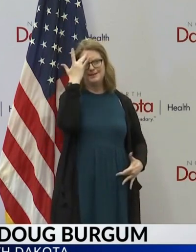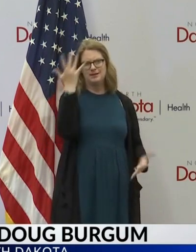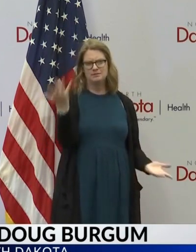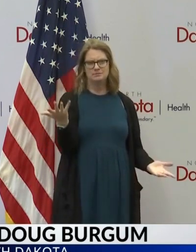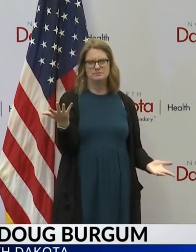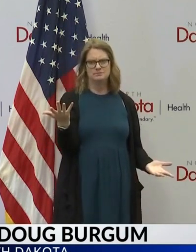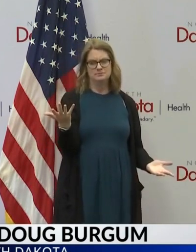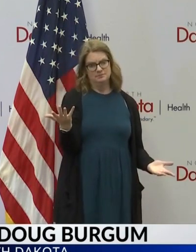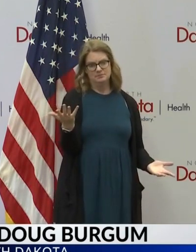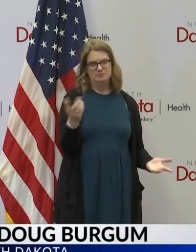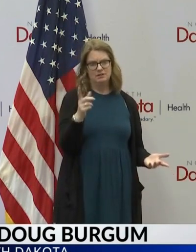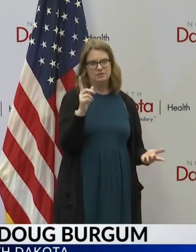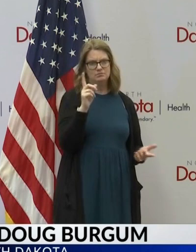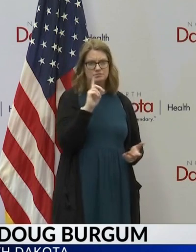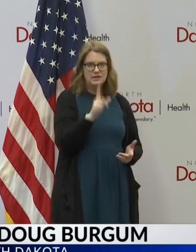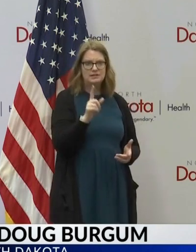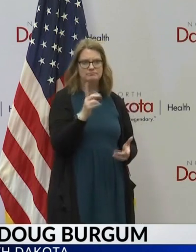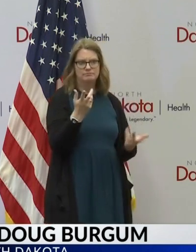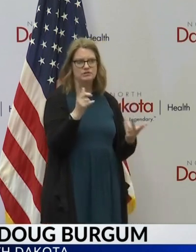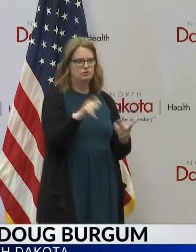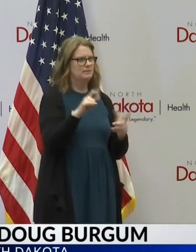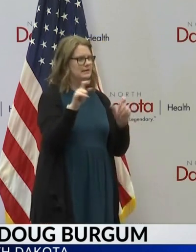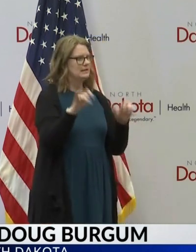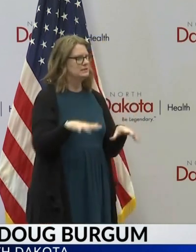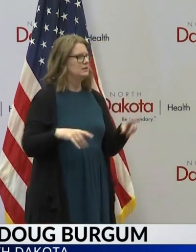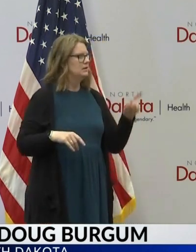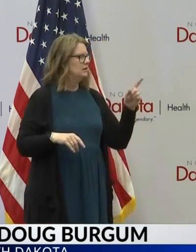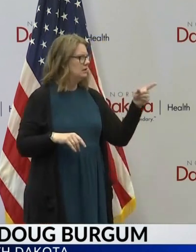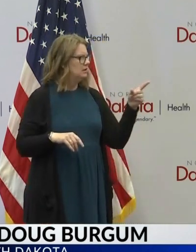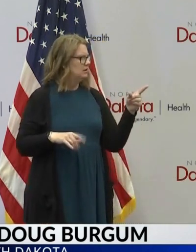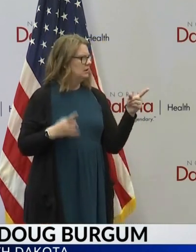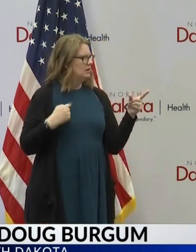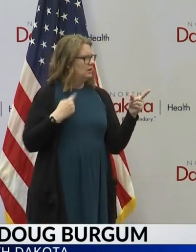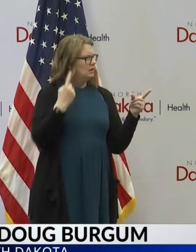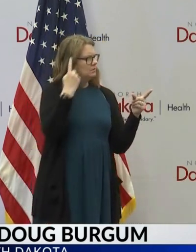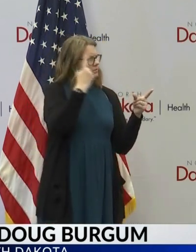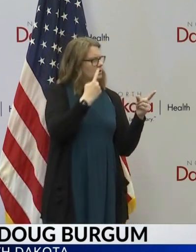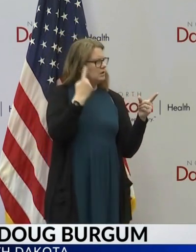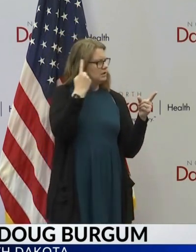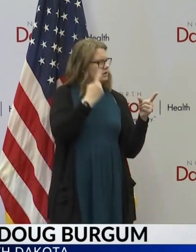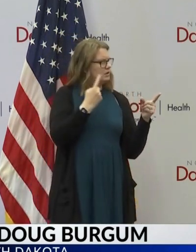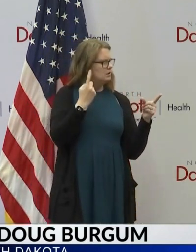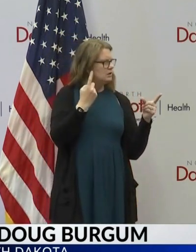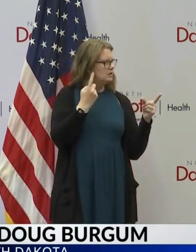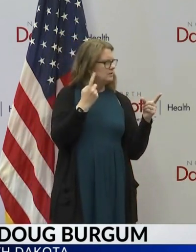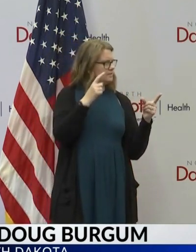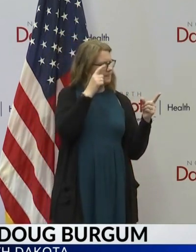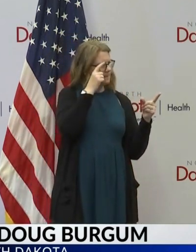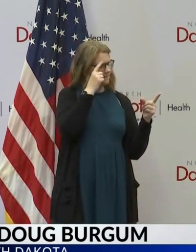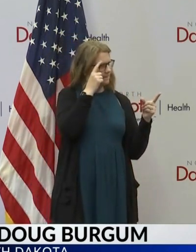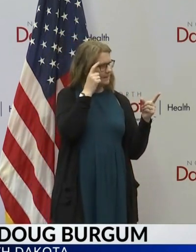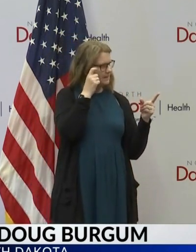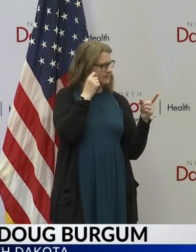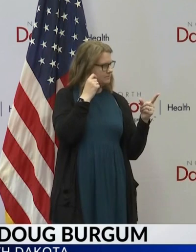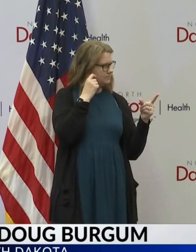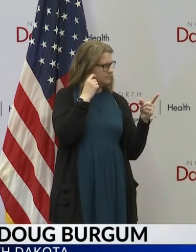to be tested, and you should get tested. I guess I'm wondering why the disparity persists. There is a wide disparity between the